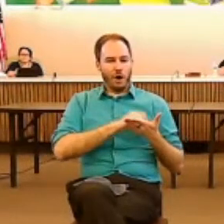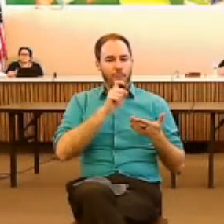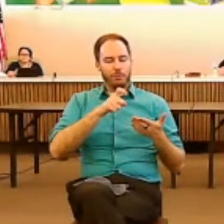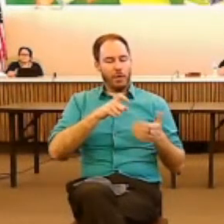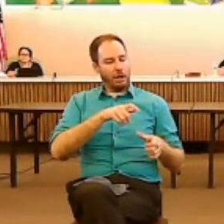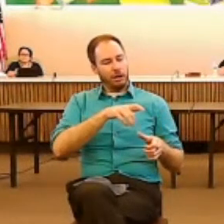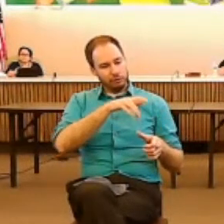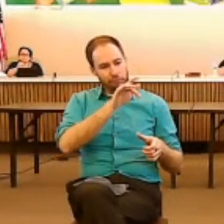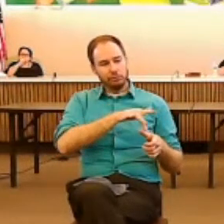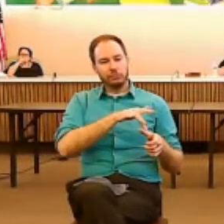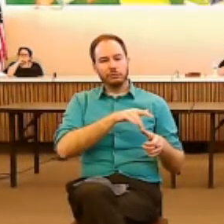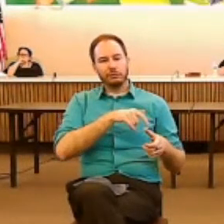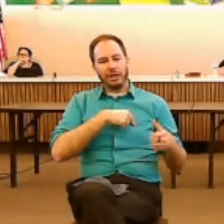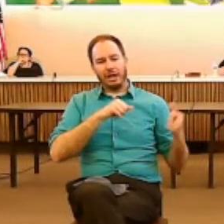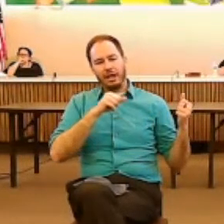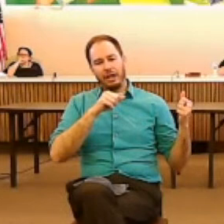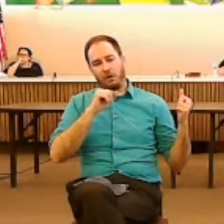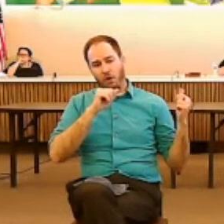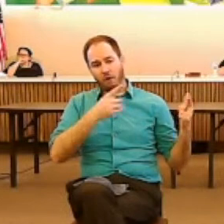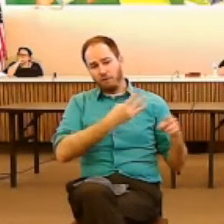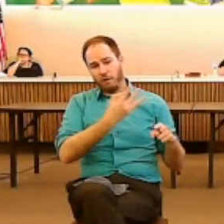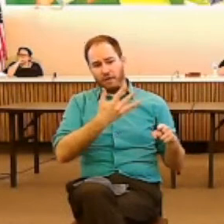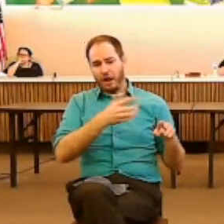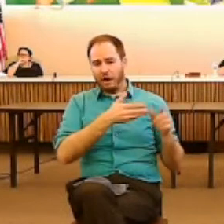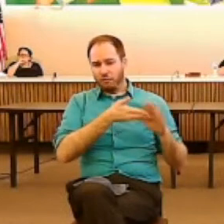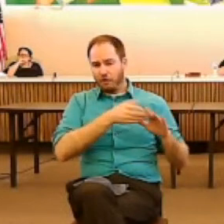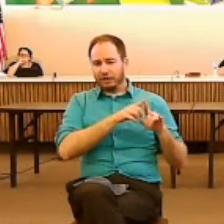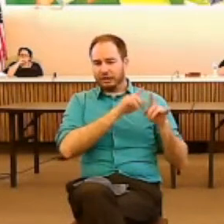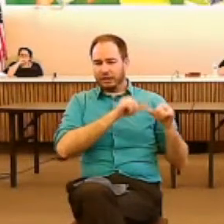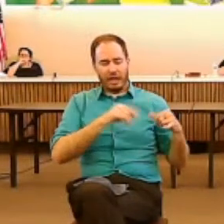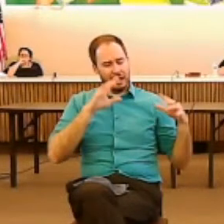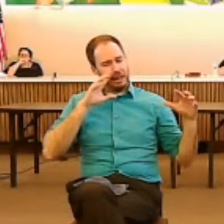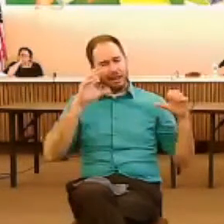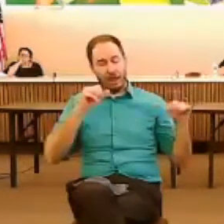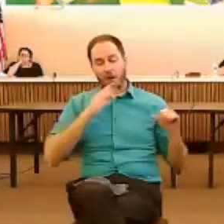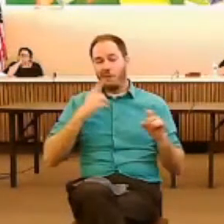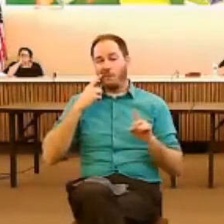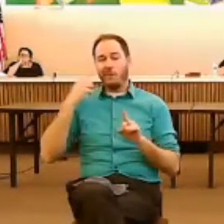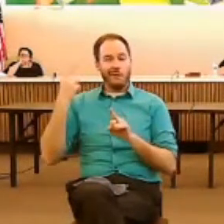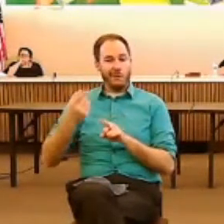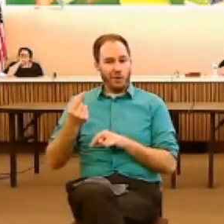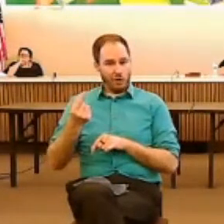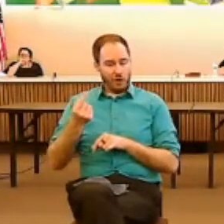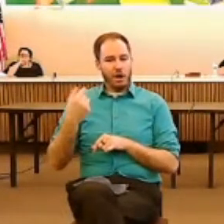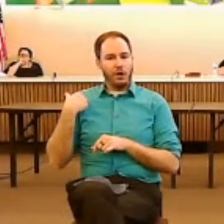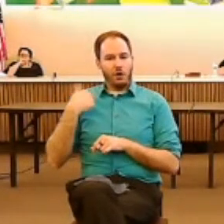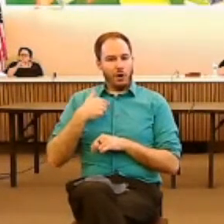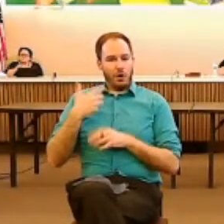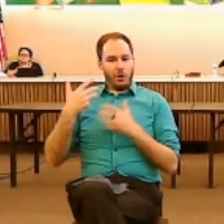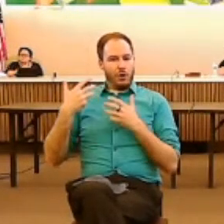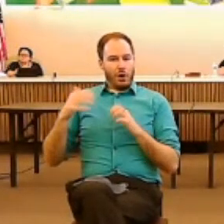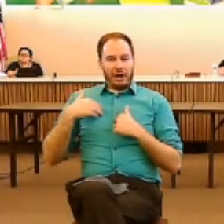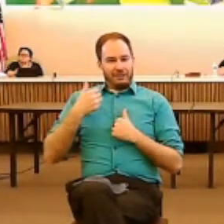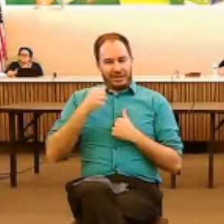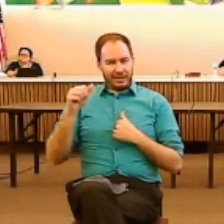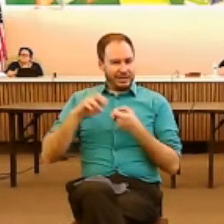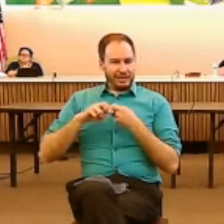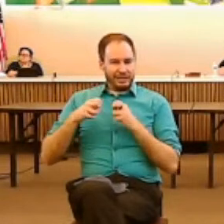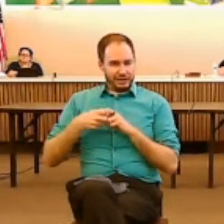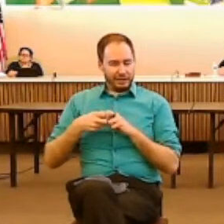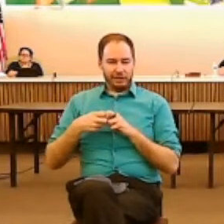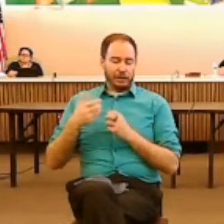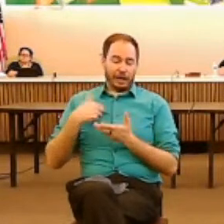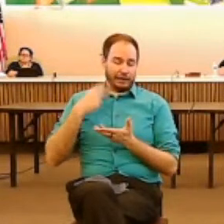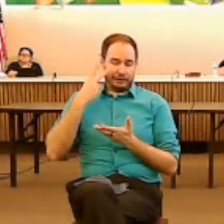and you had 4 or 5 running and it was loud and noisy. The goal is to make sure we never have an issue. Likely